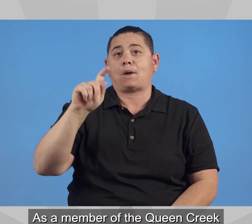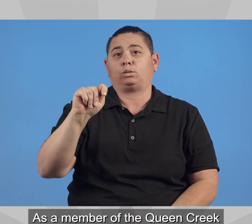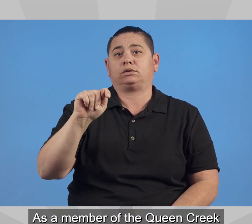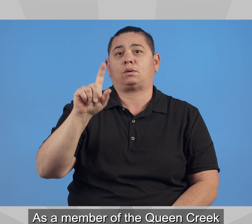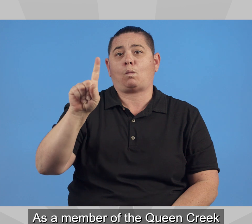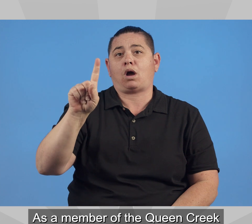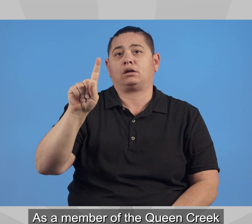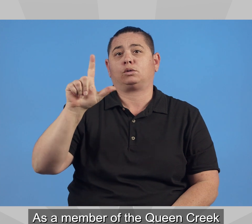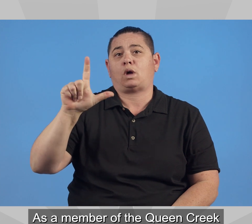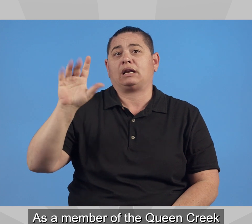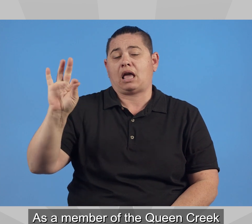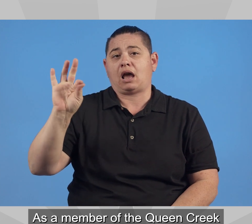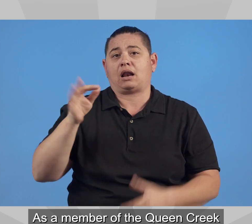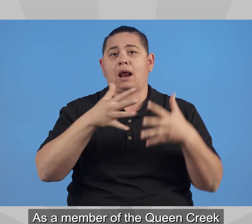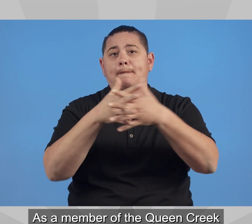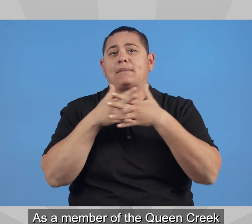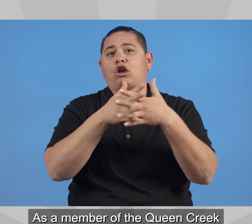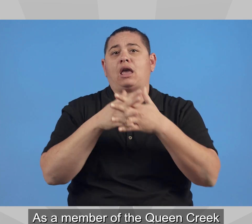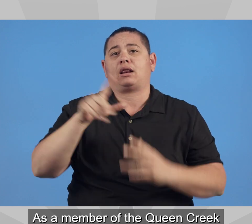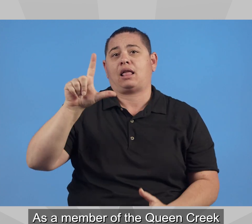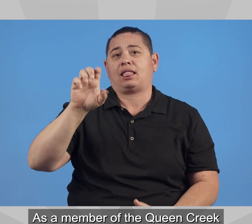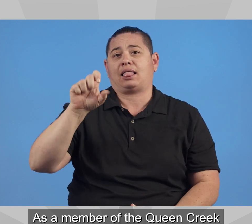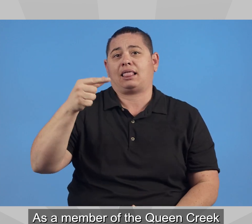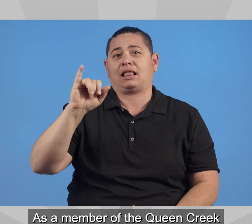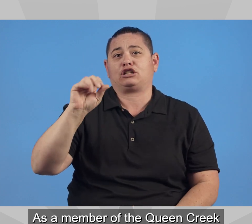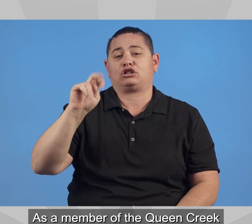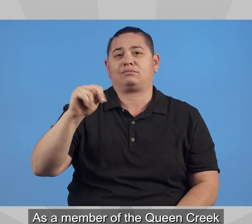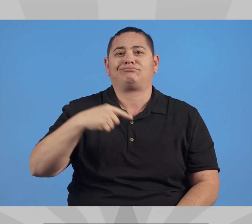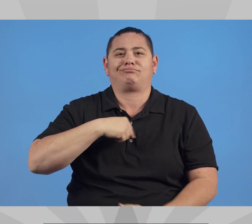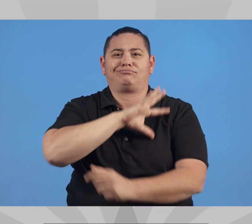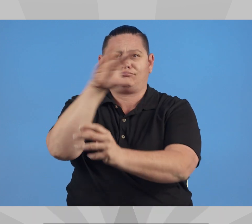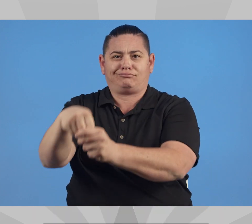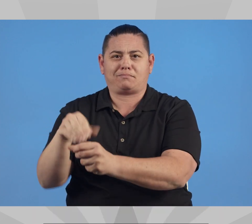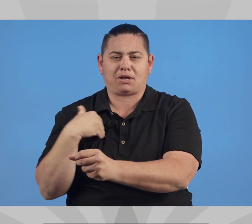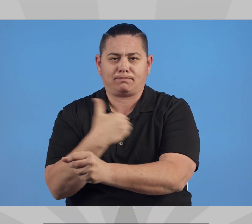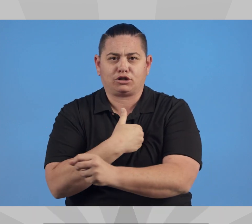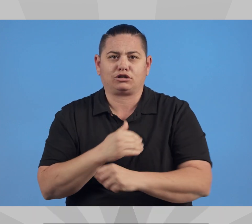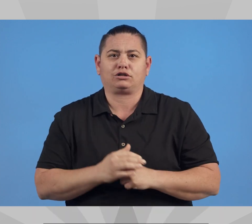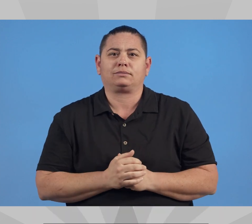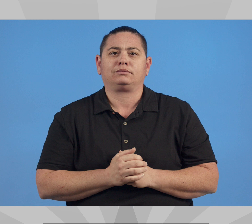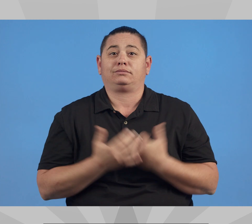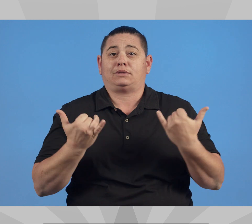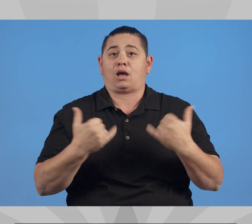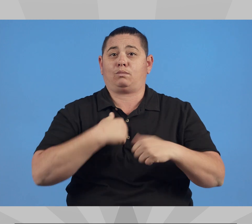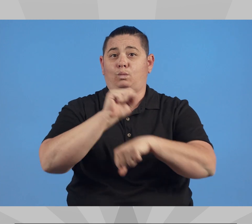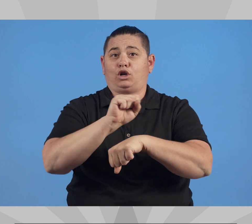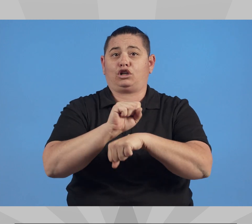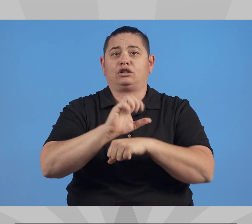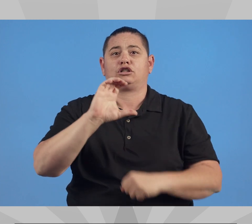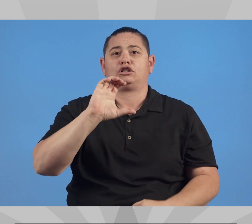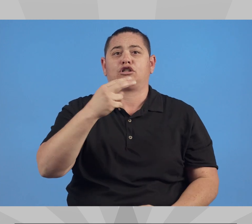As a member of the Queen Creek Post 129 American Legion, I currently serve as chaplain,